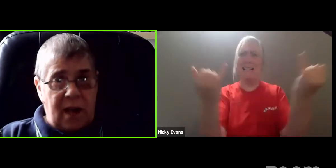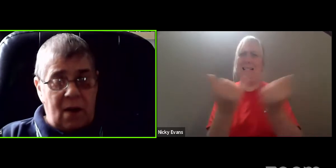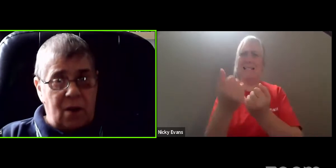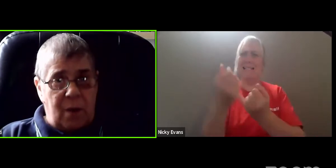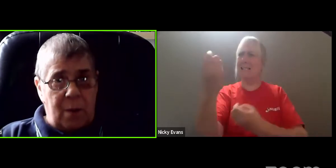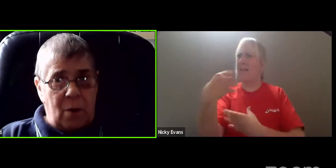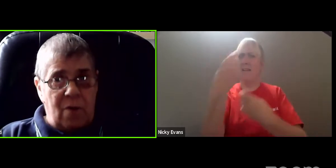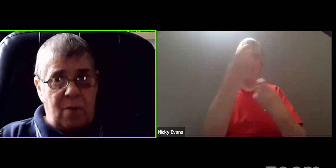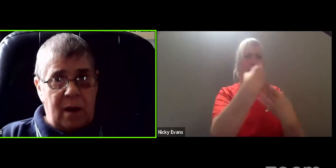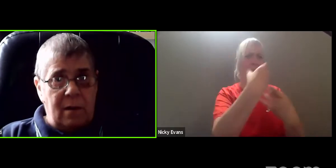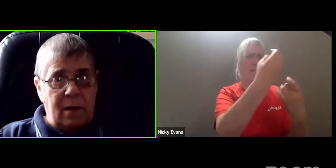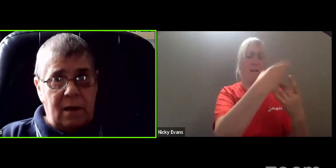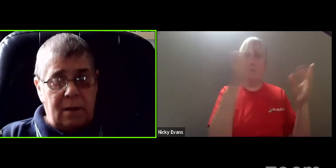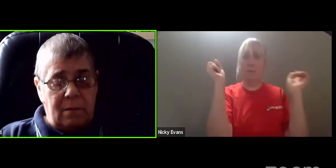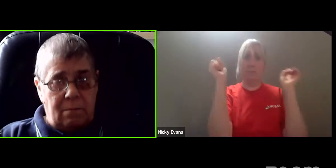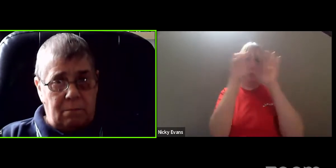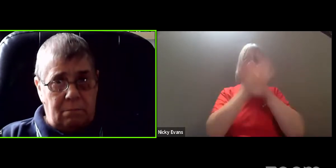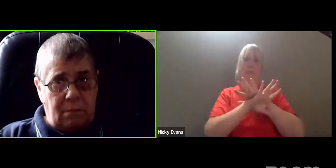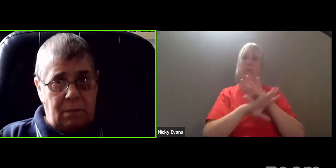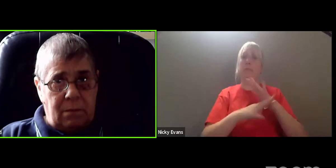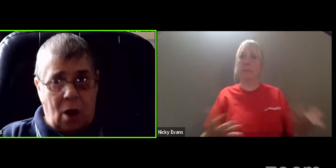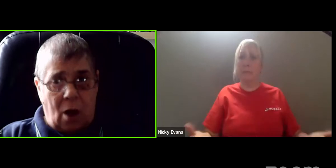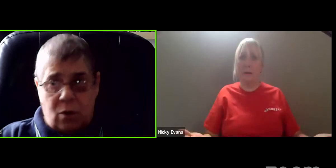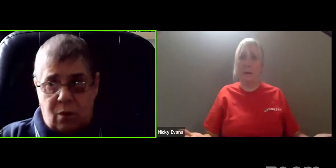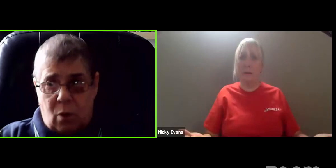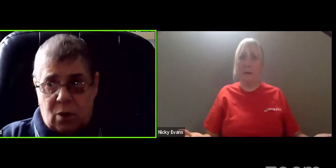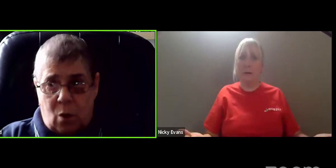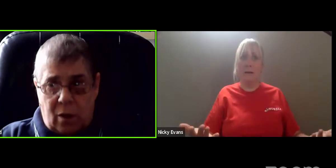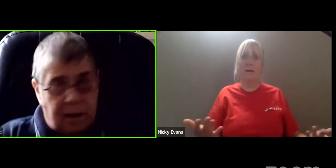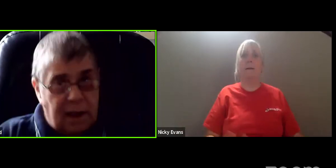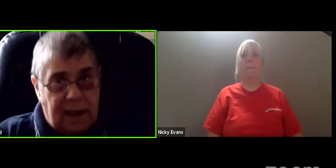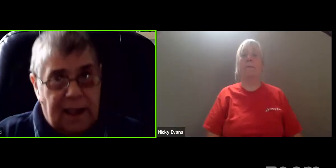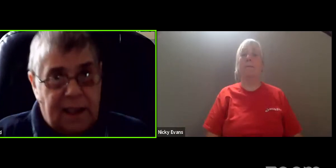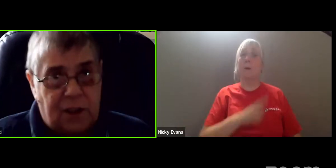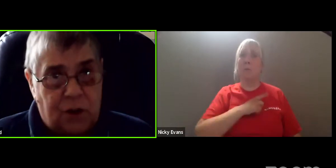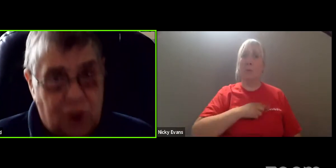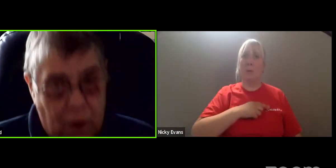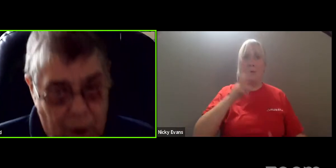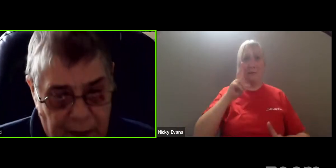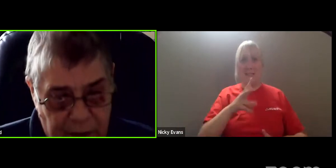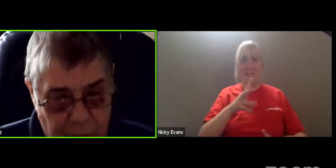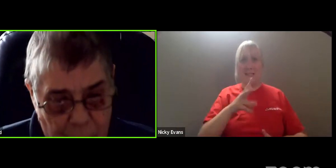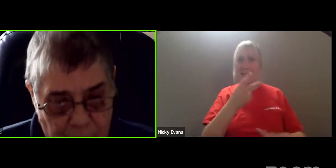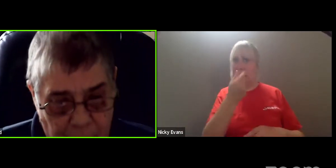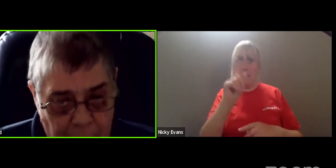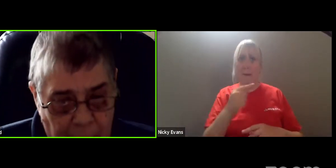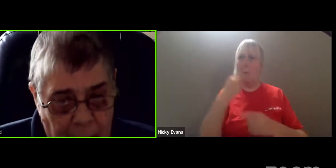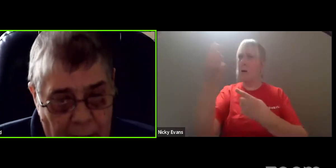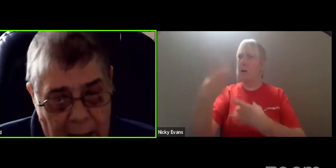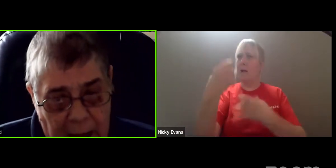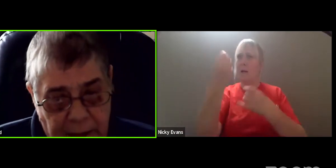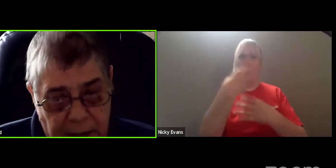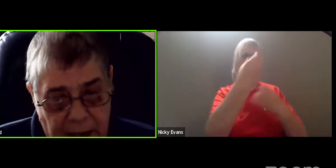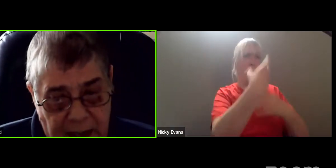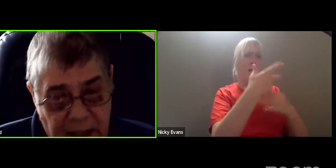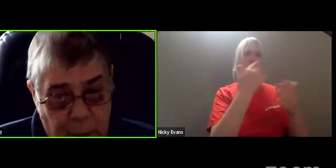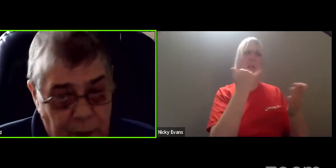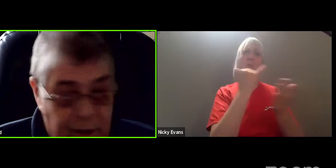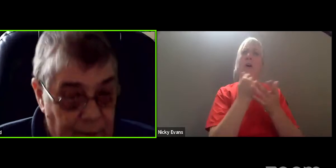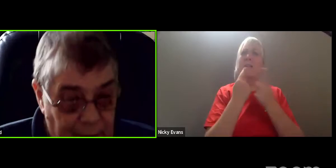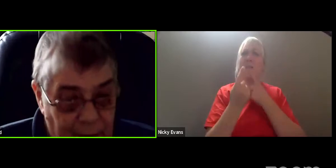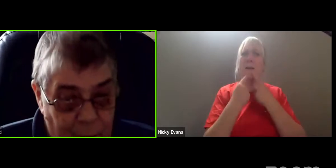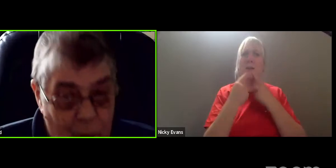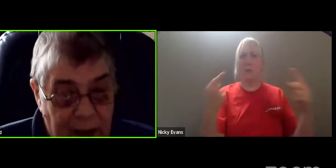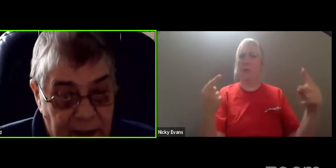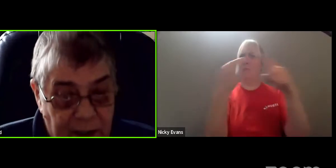we're seeing lots of people who've been told what, and it's just not like that at all. And